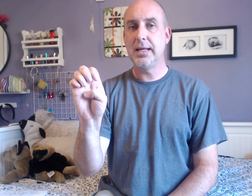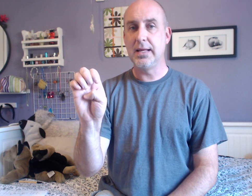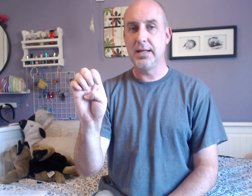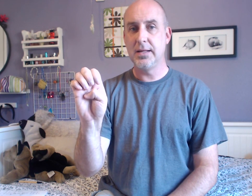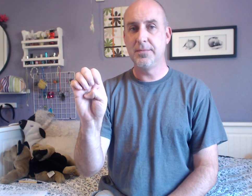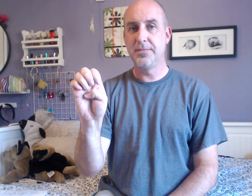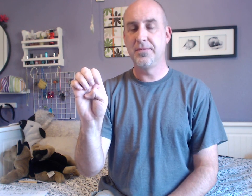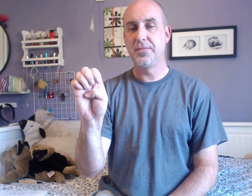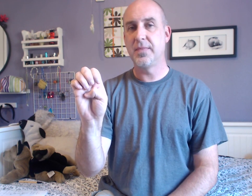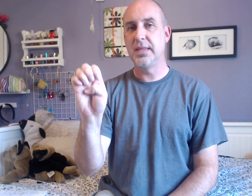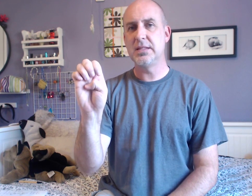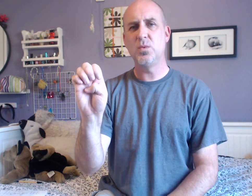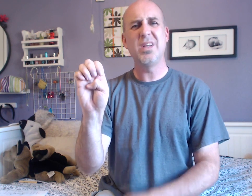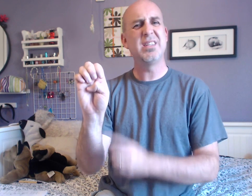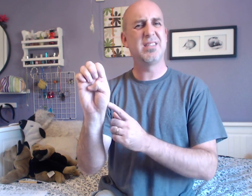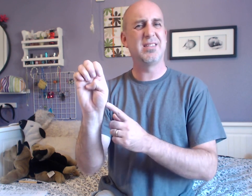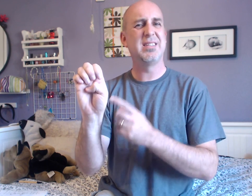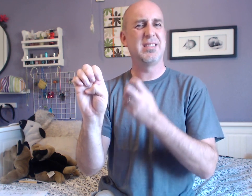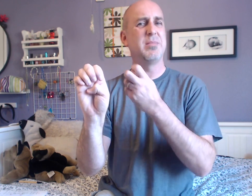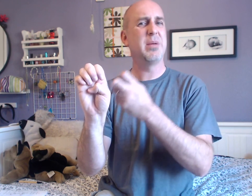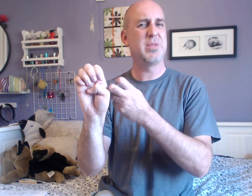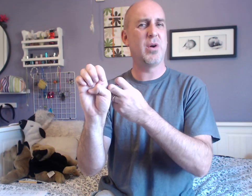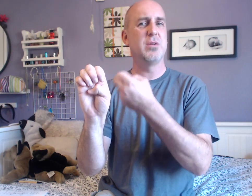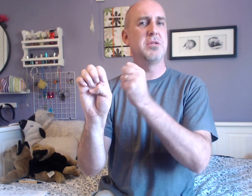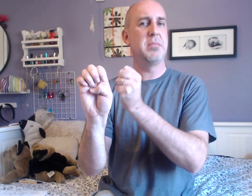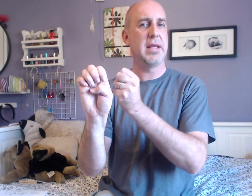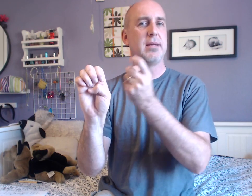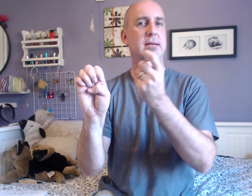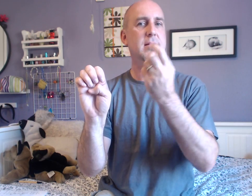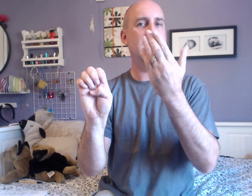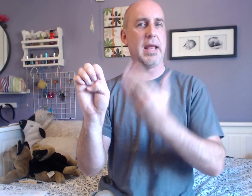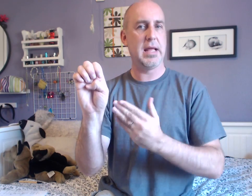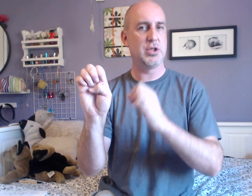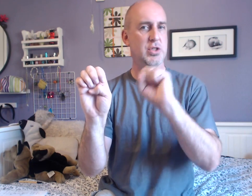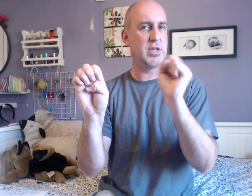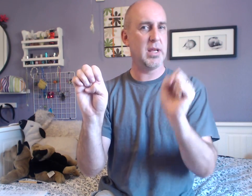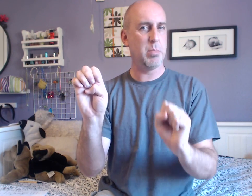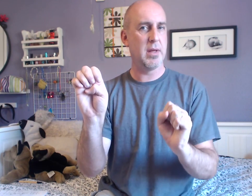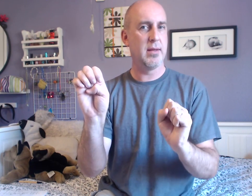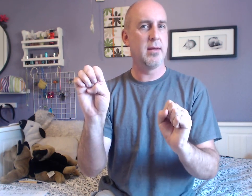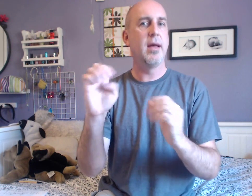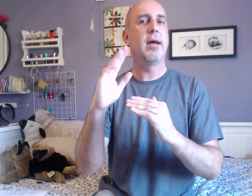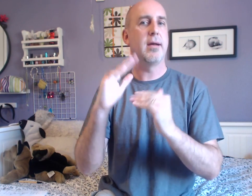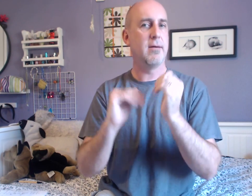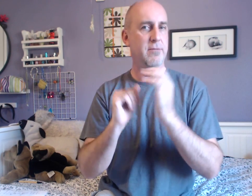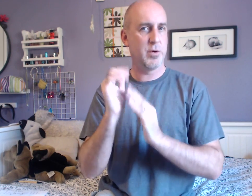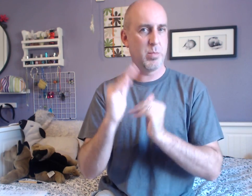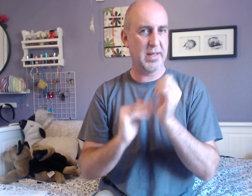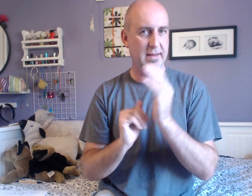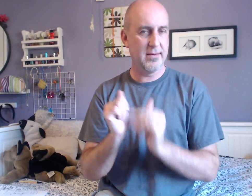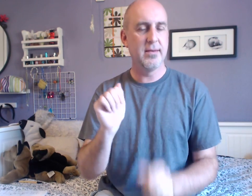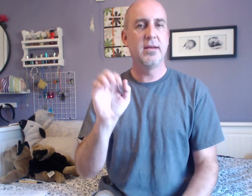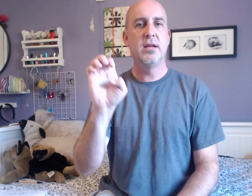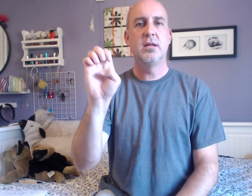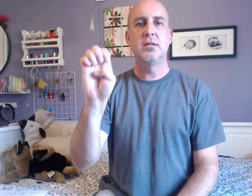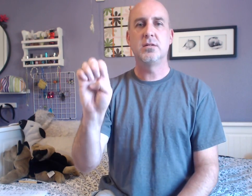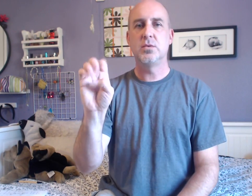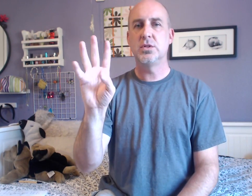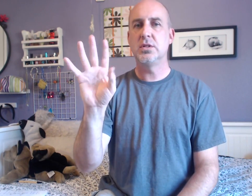E, this one is sometimes hard to make the hand shape comfortably. So what you're going to do is